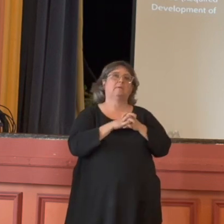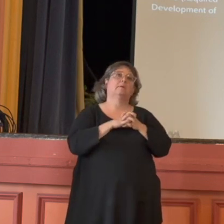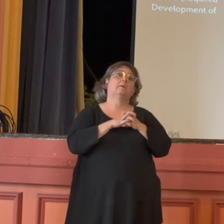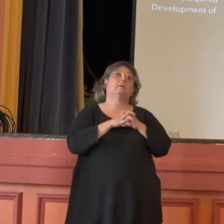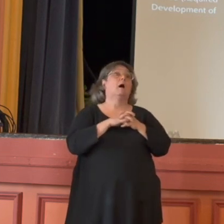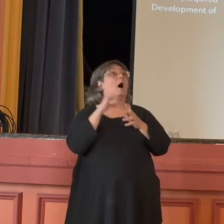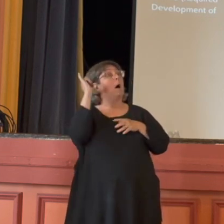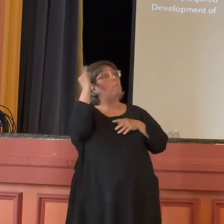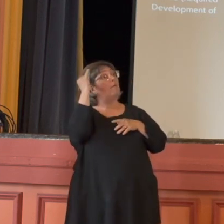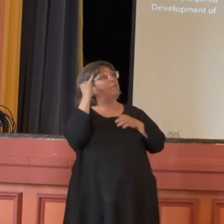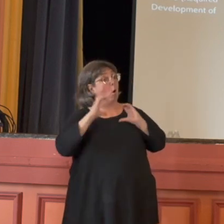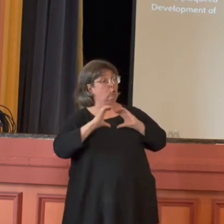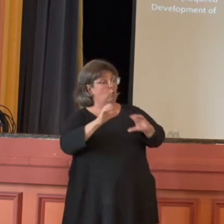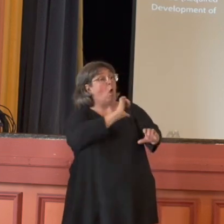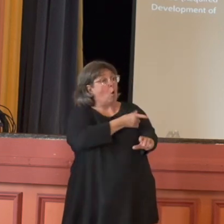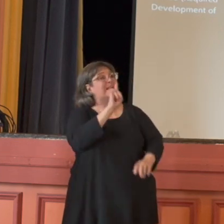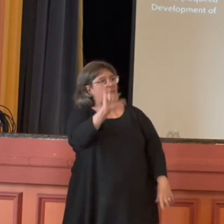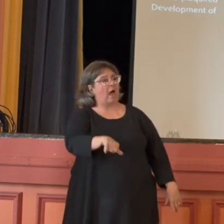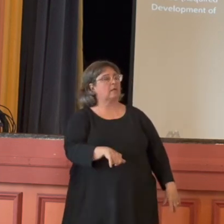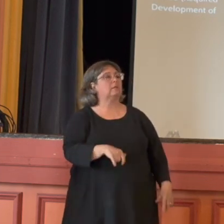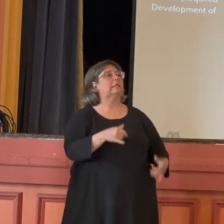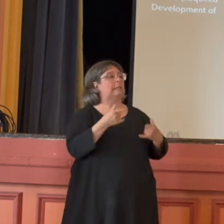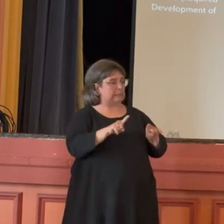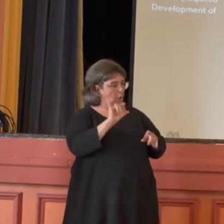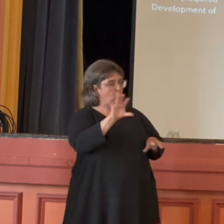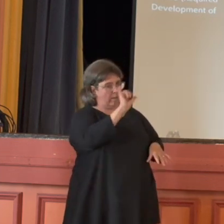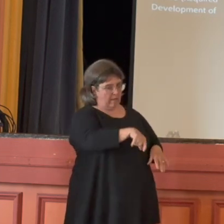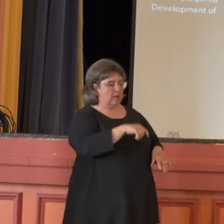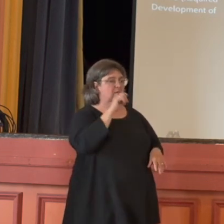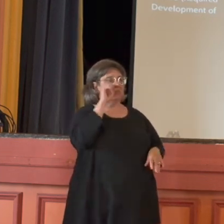that's what Buffalo Sewer Authority did. While they were still doing that,